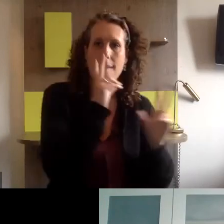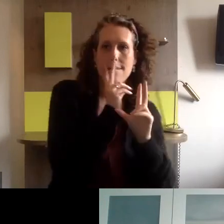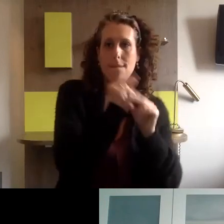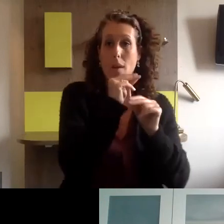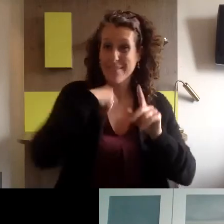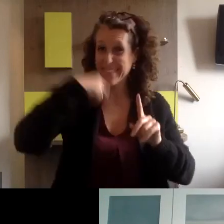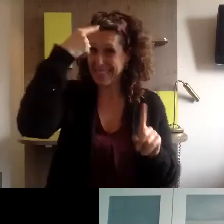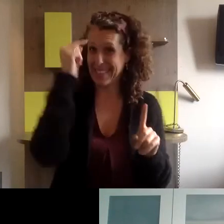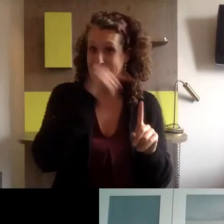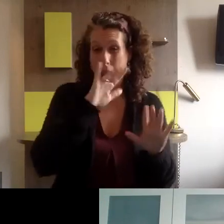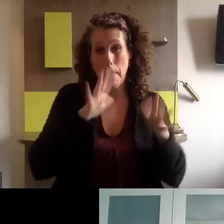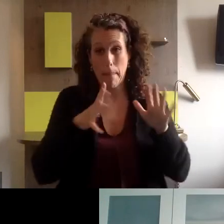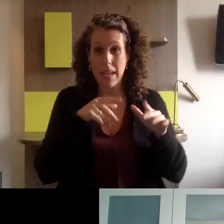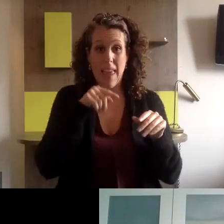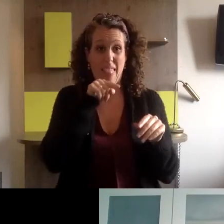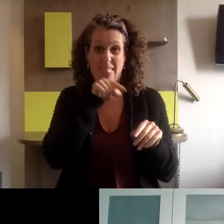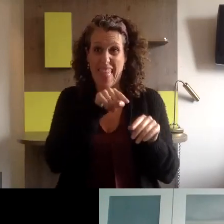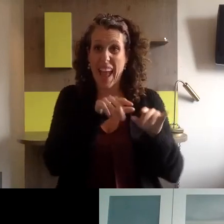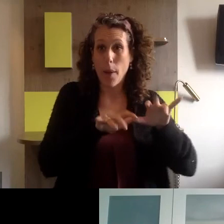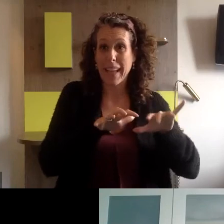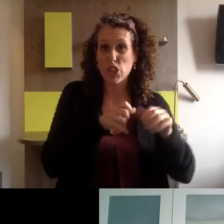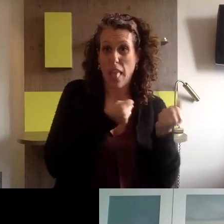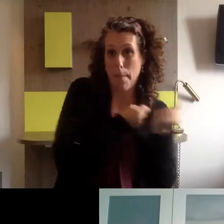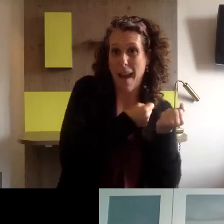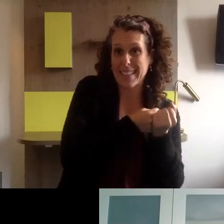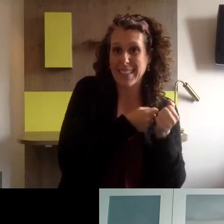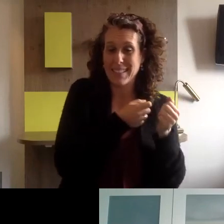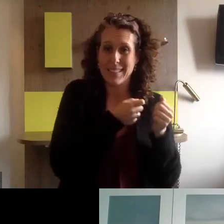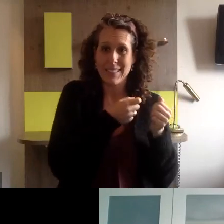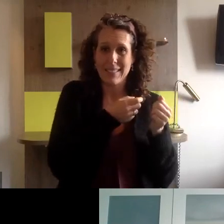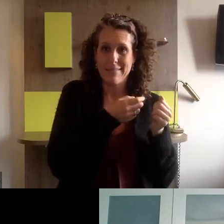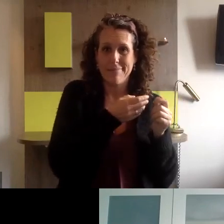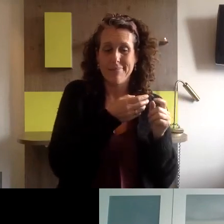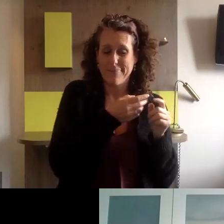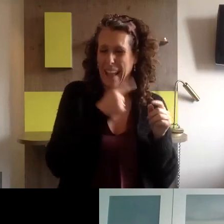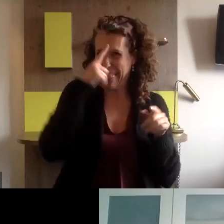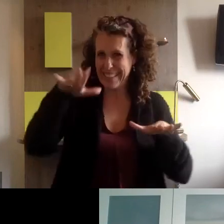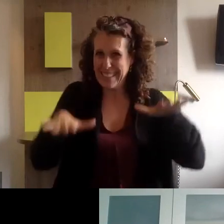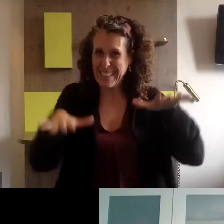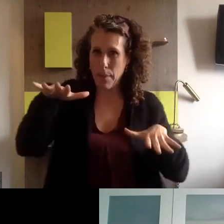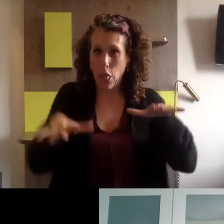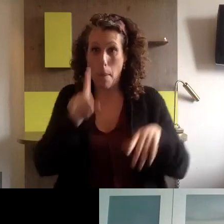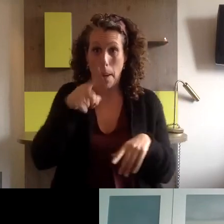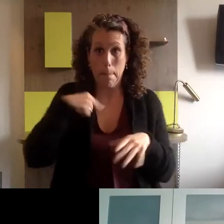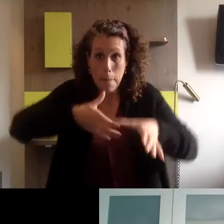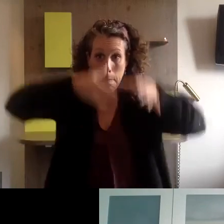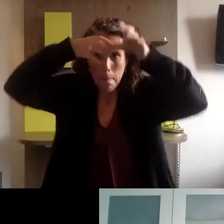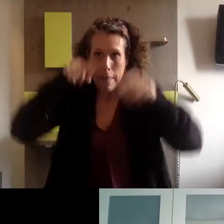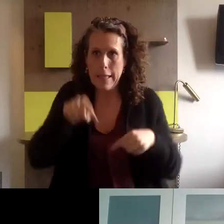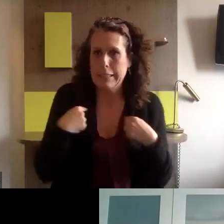a similar issue or computational bias you are addressing, but I can't really, this is not really my area of expertise.